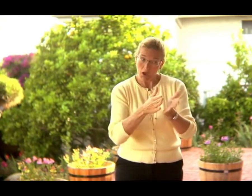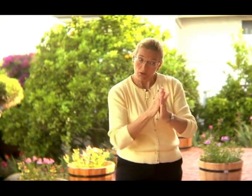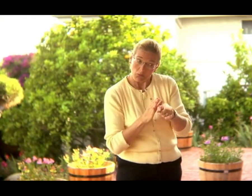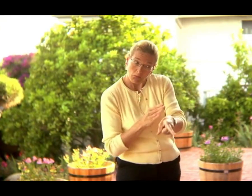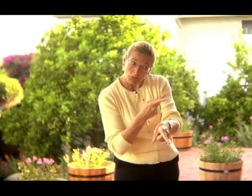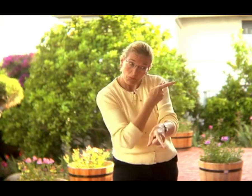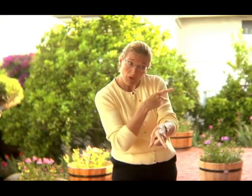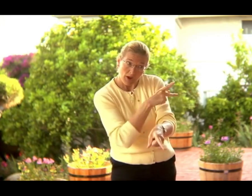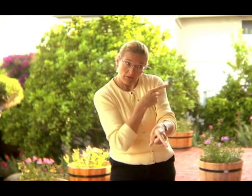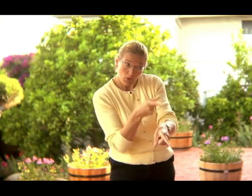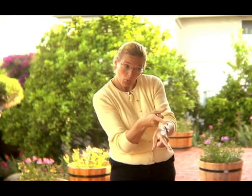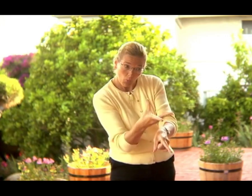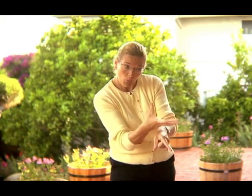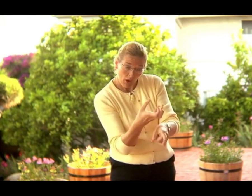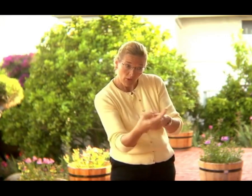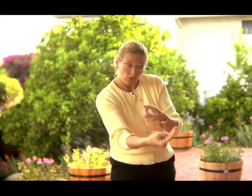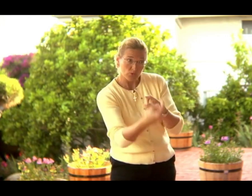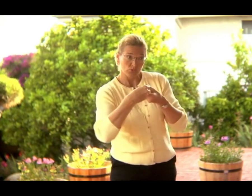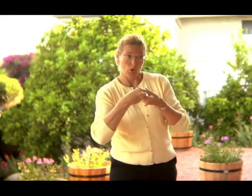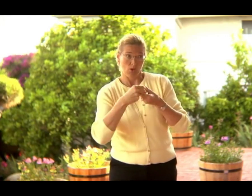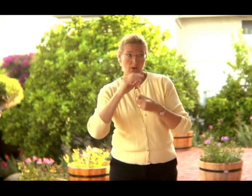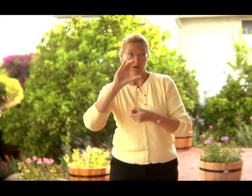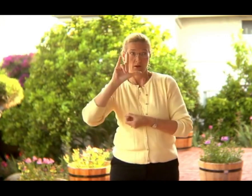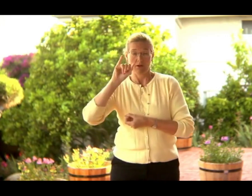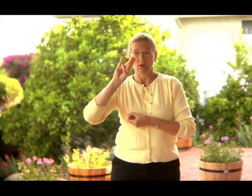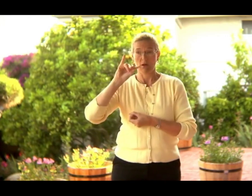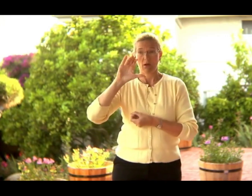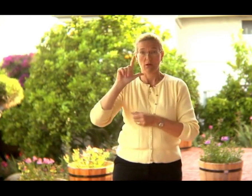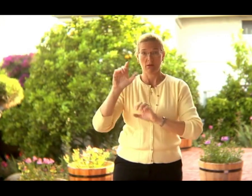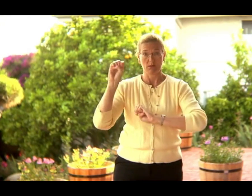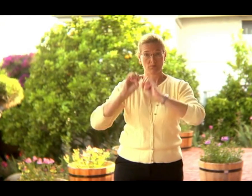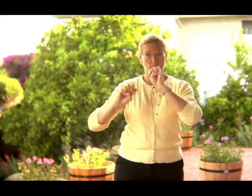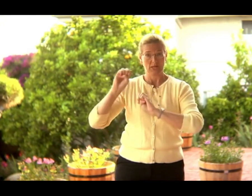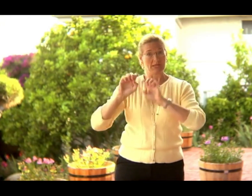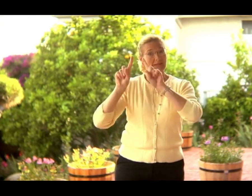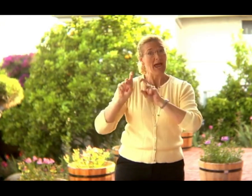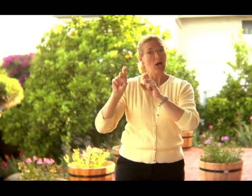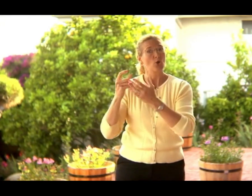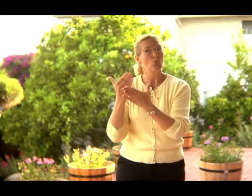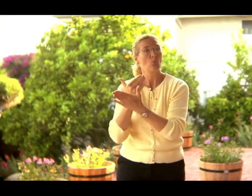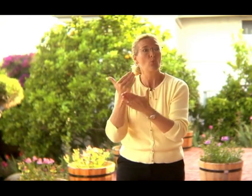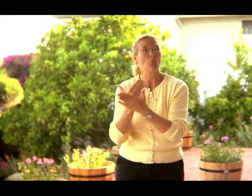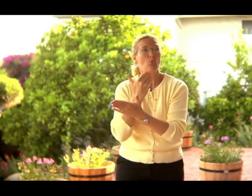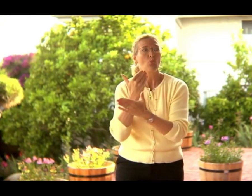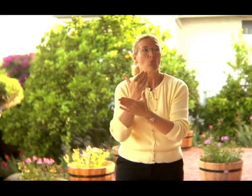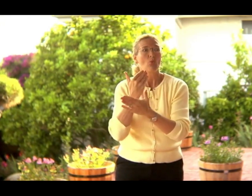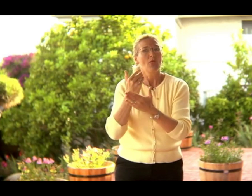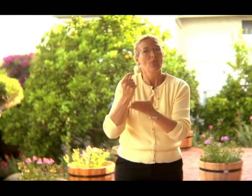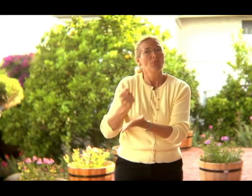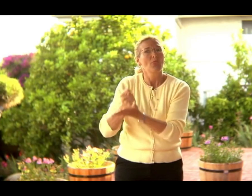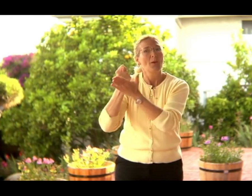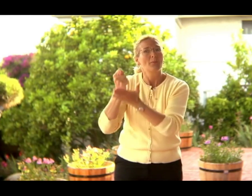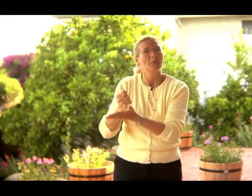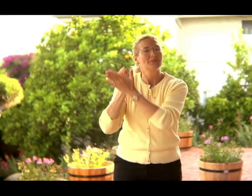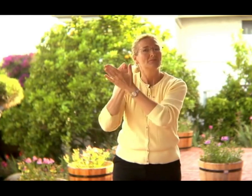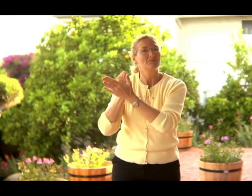Doctors will sometimes ask patients if they would like to join a clinical trial that is testing a promising new